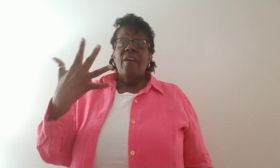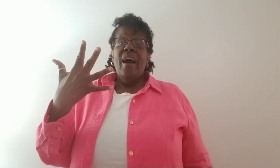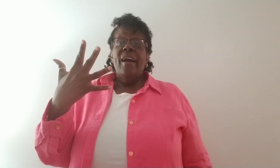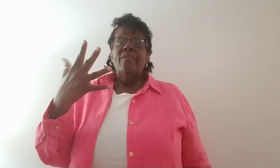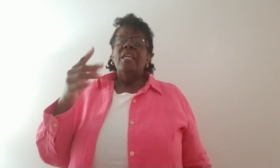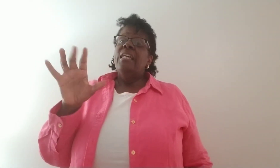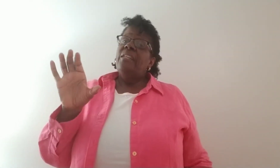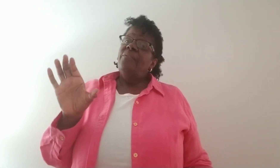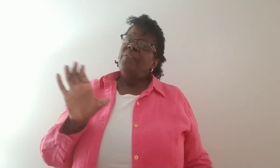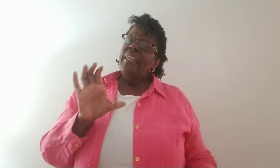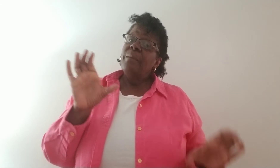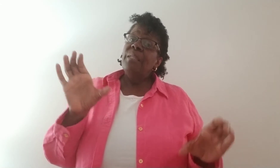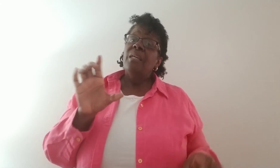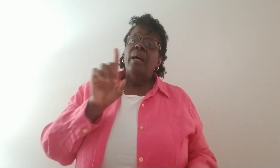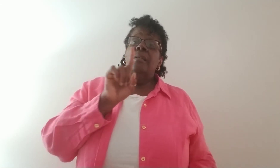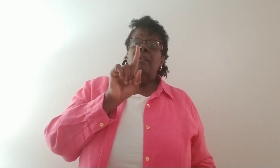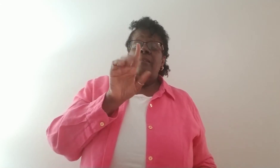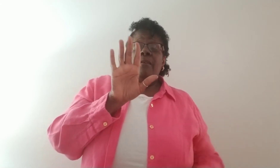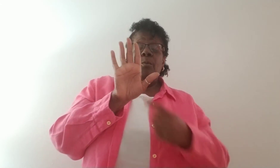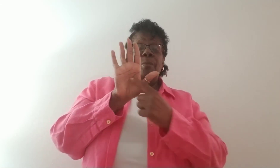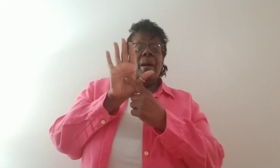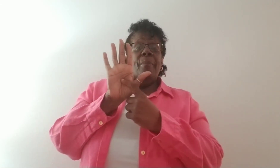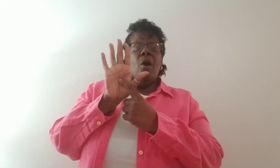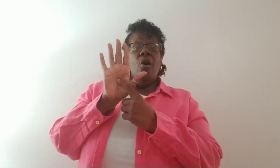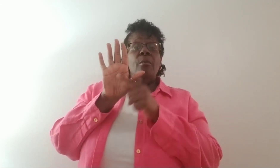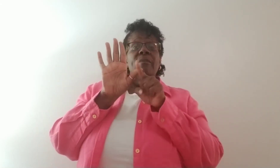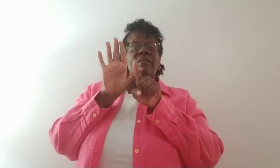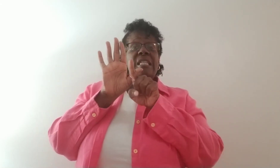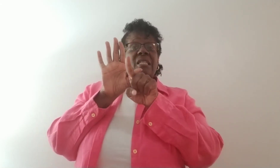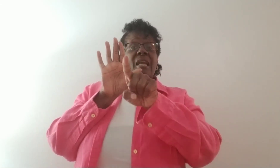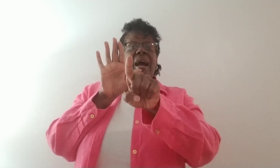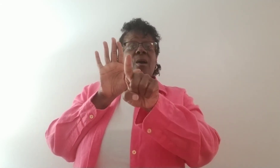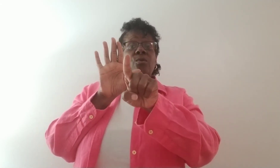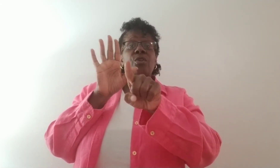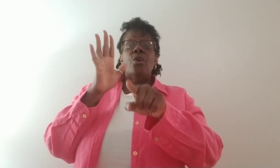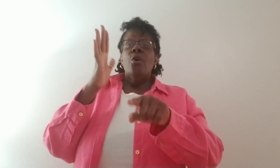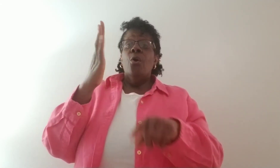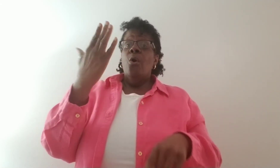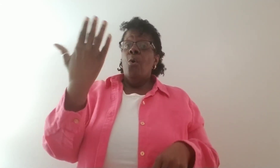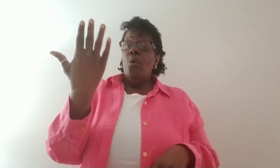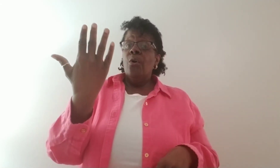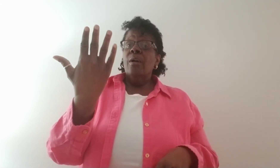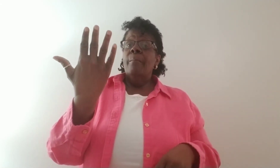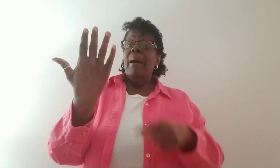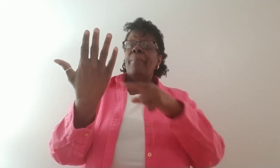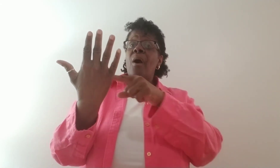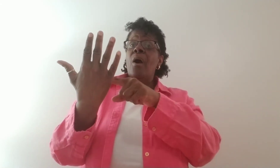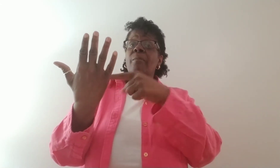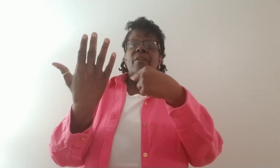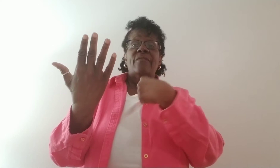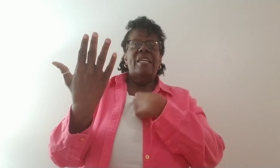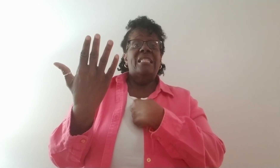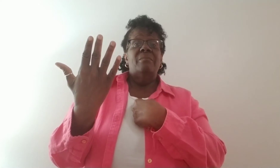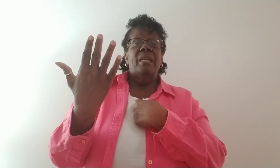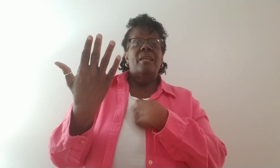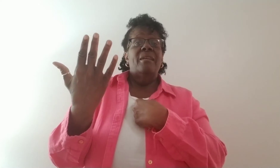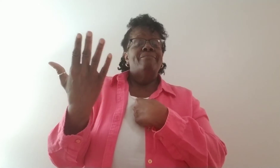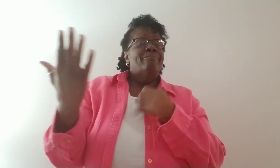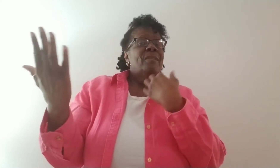1 through 5, they can be done with my palm facing out or my palm facing me.